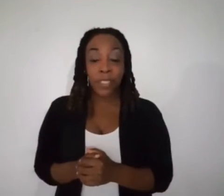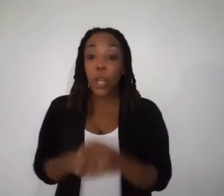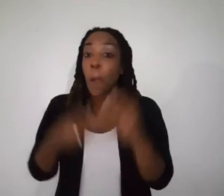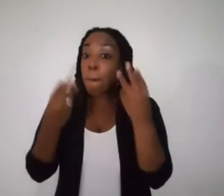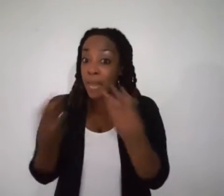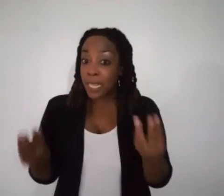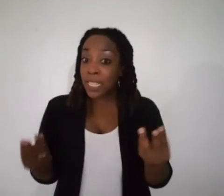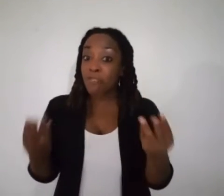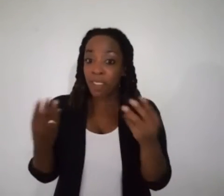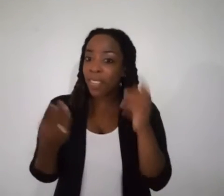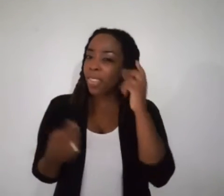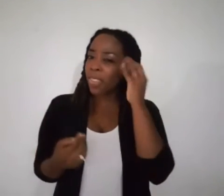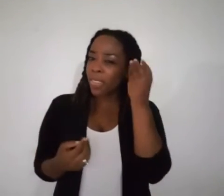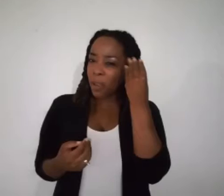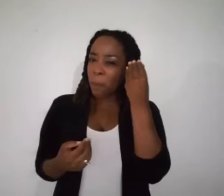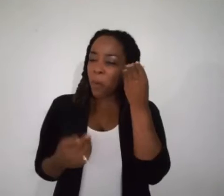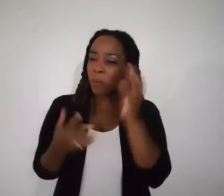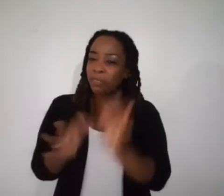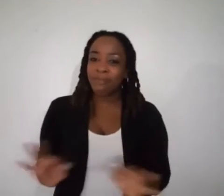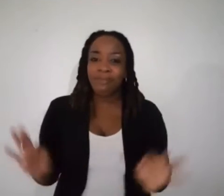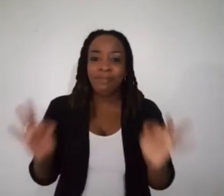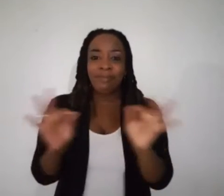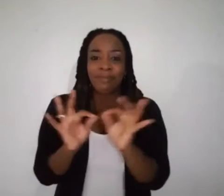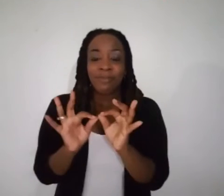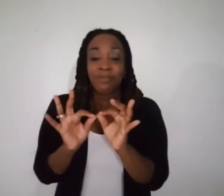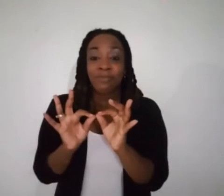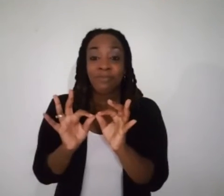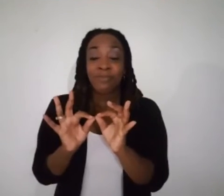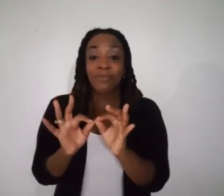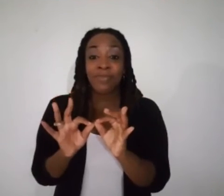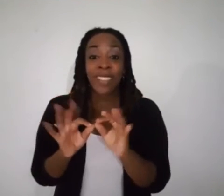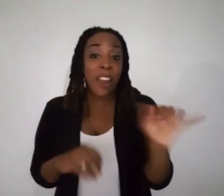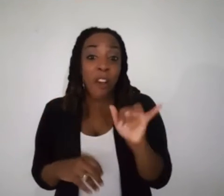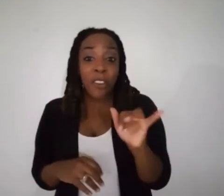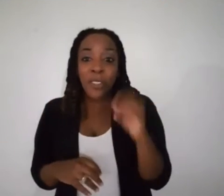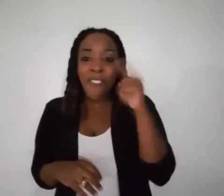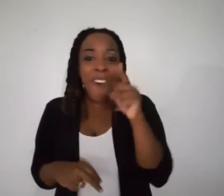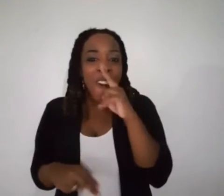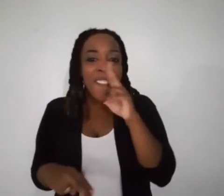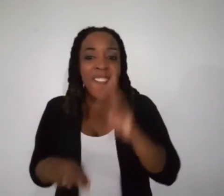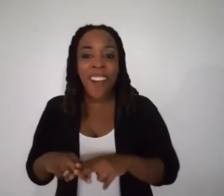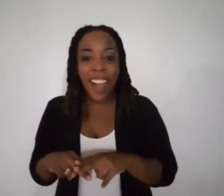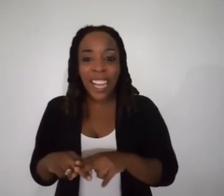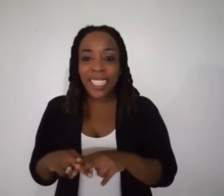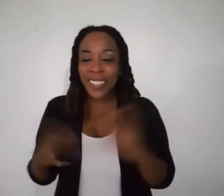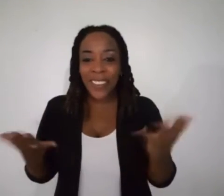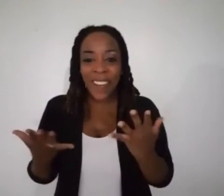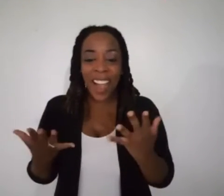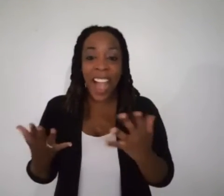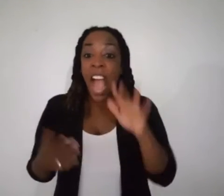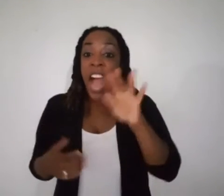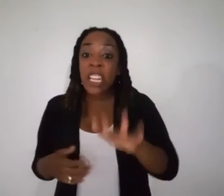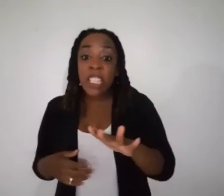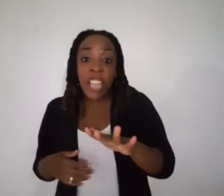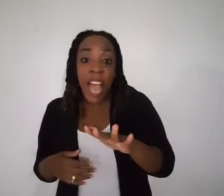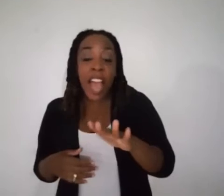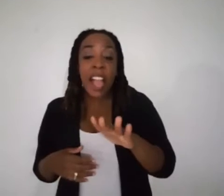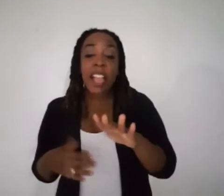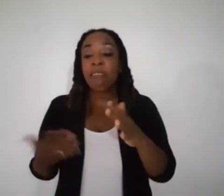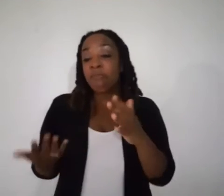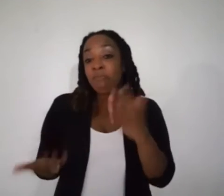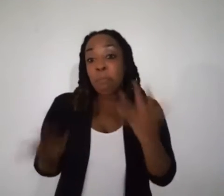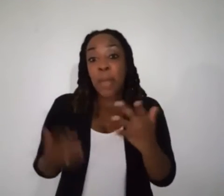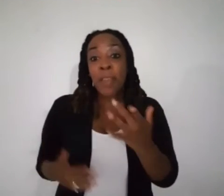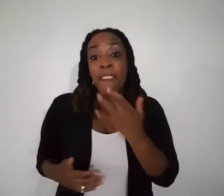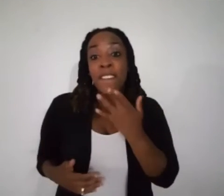of. And in order to make it really fun, put your child's favorite cartoon character on the mask, whether